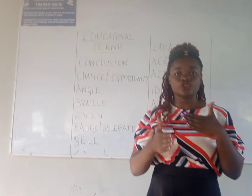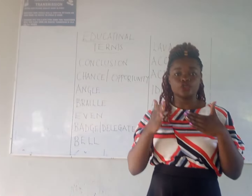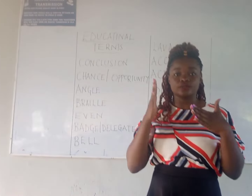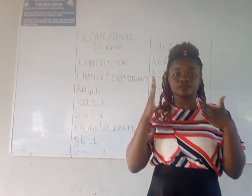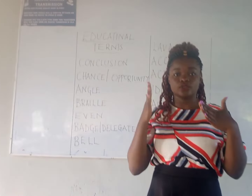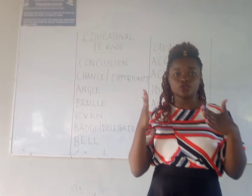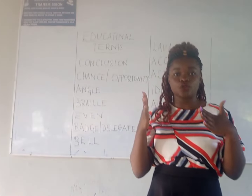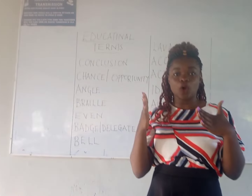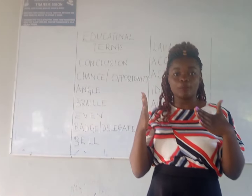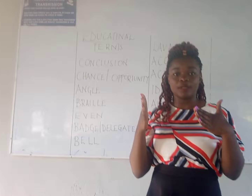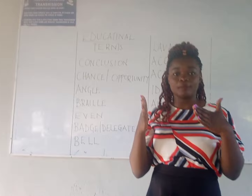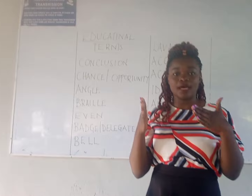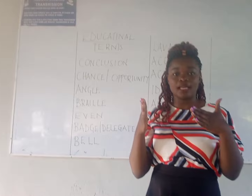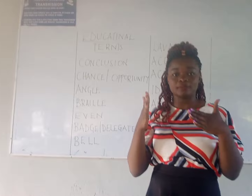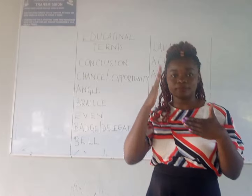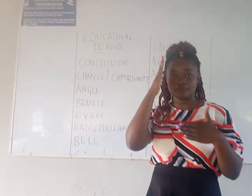Conclusion. Two open palm.